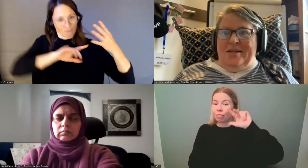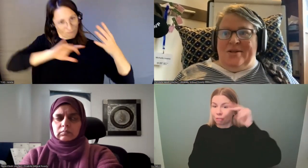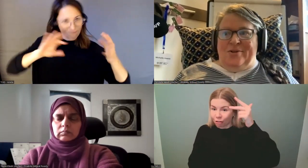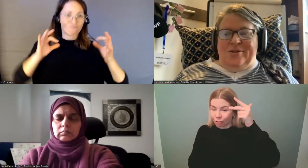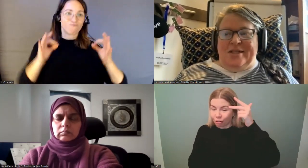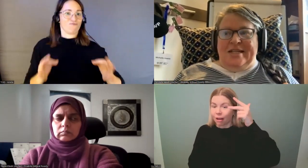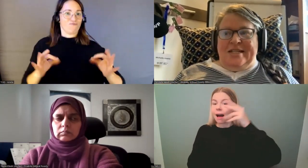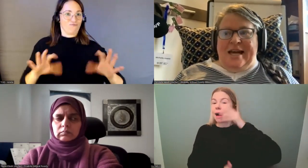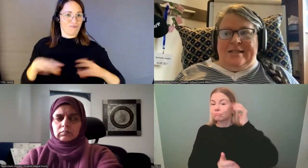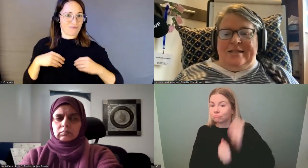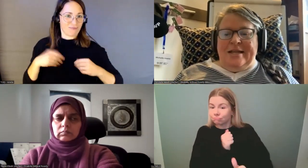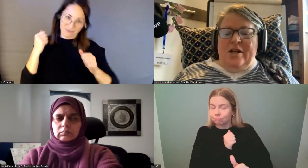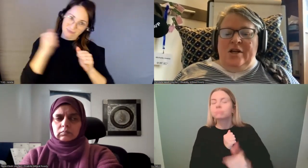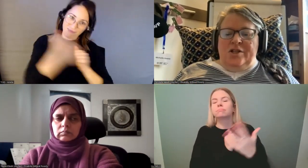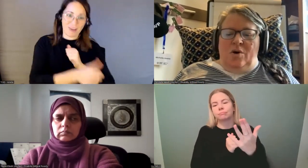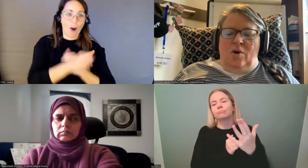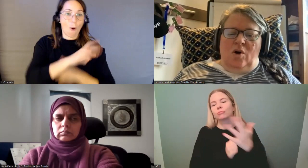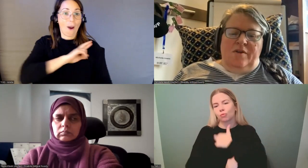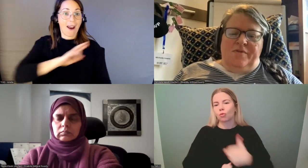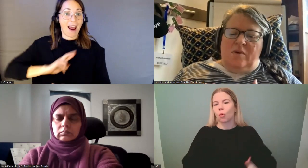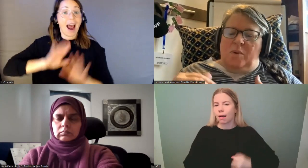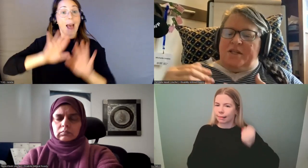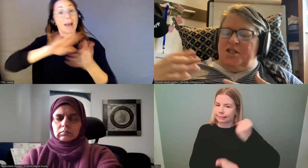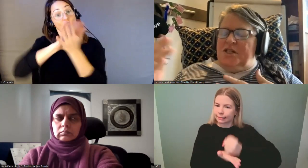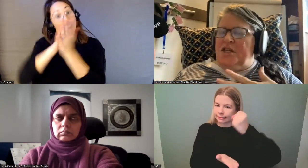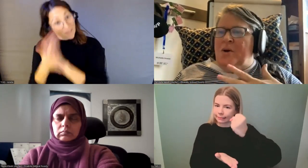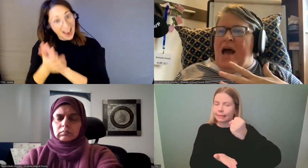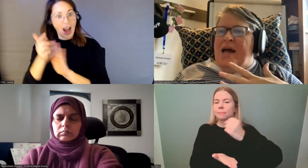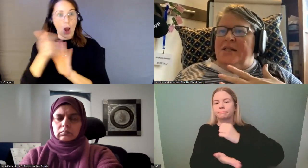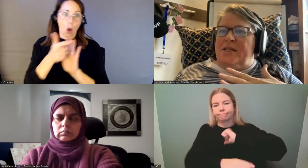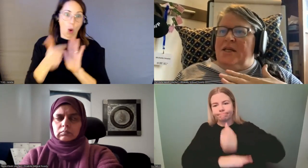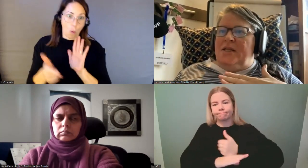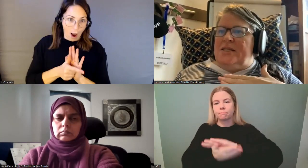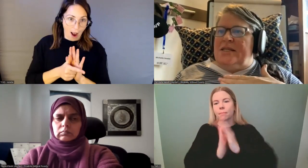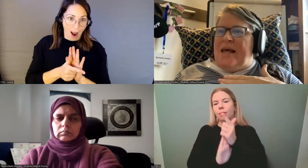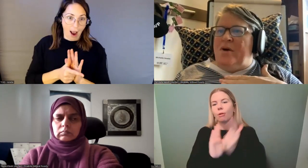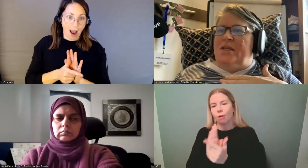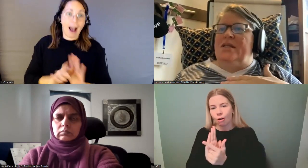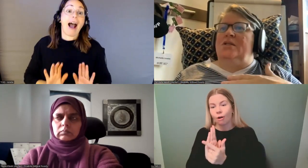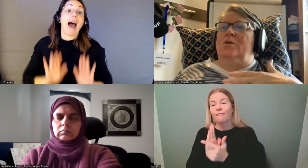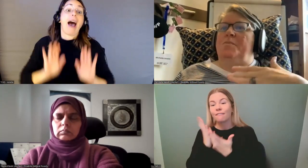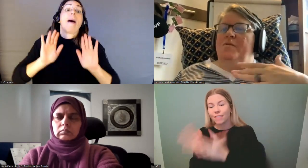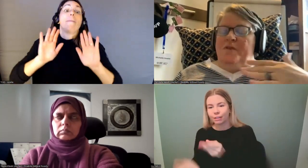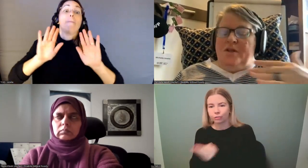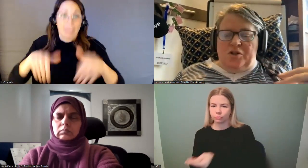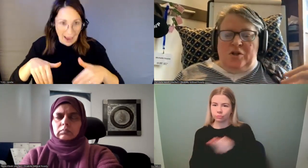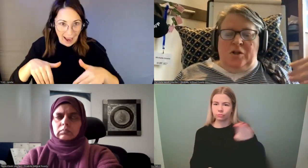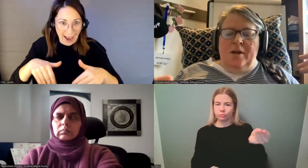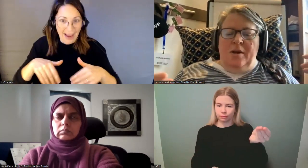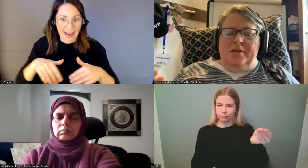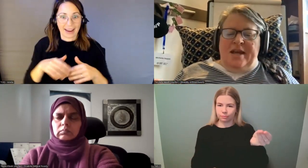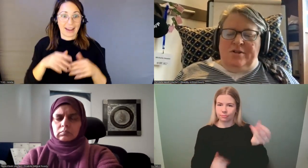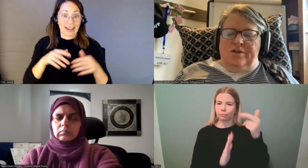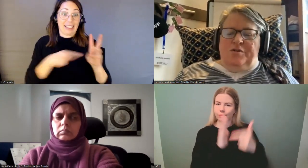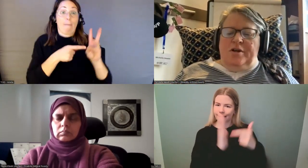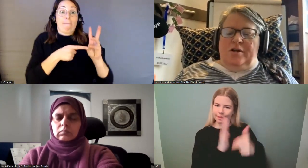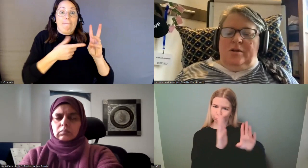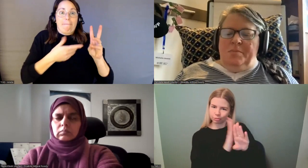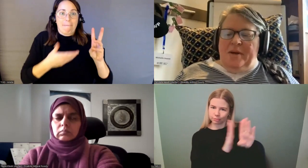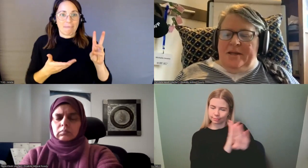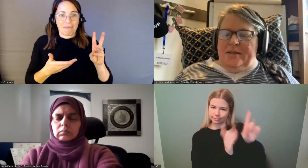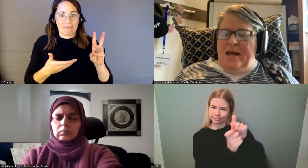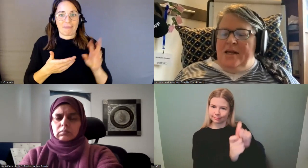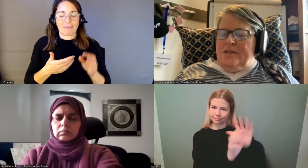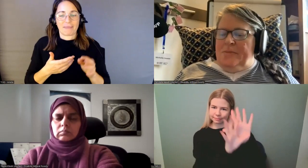work begins on all the details. So all of the questions, and this then brings into the provincial